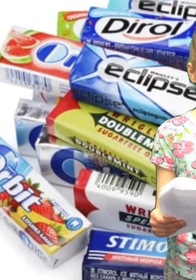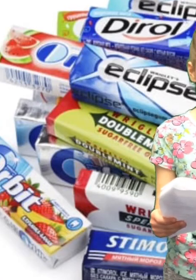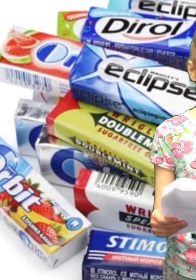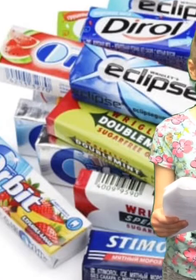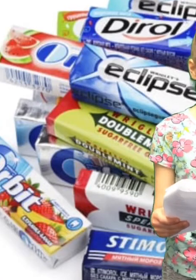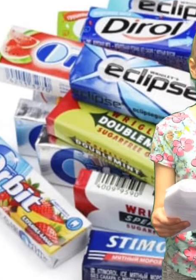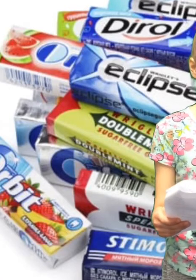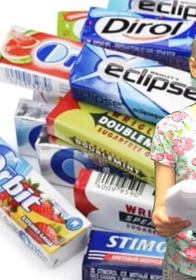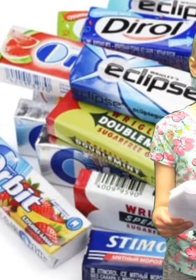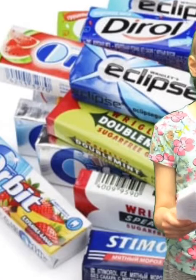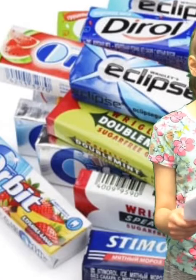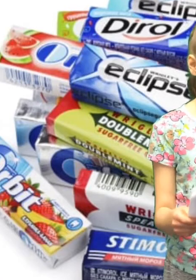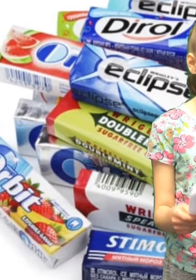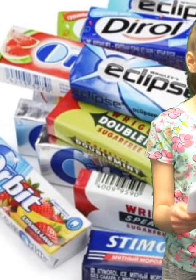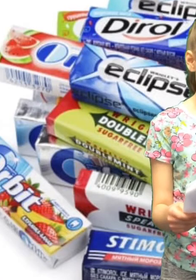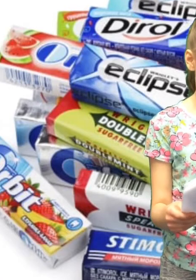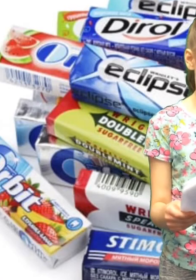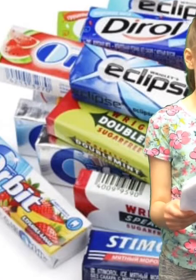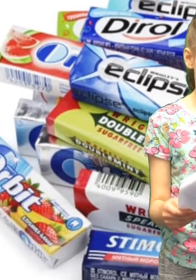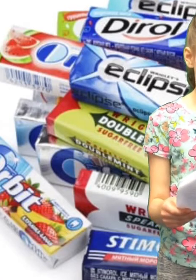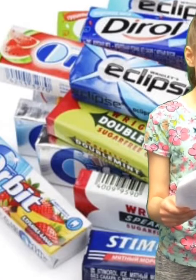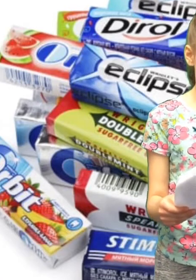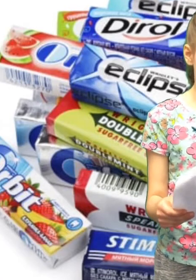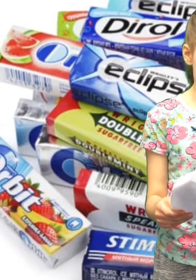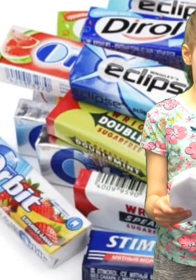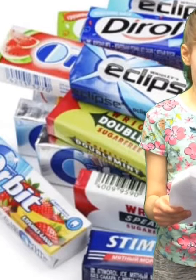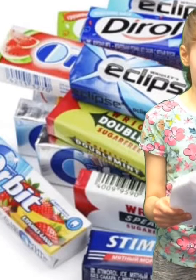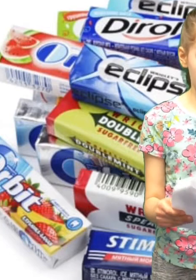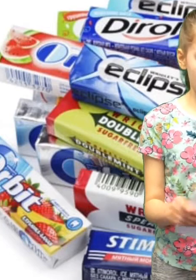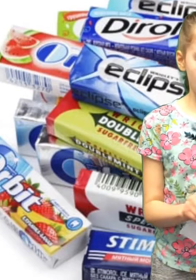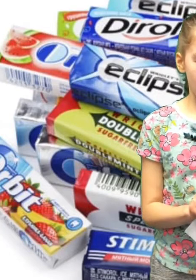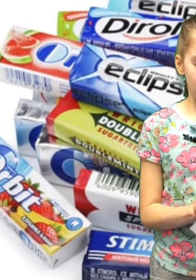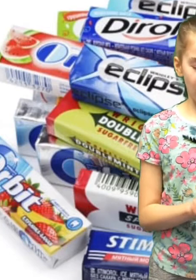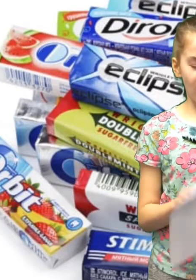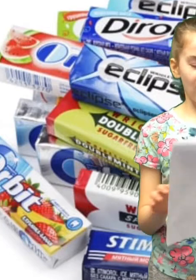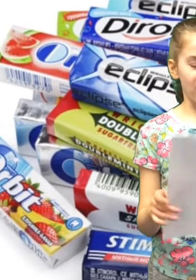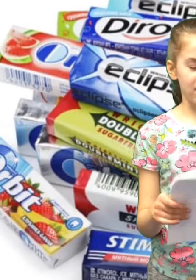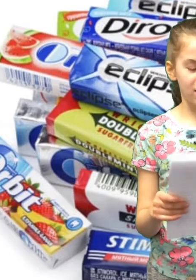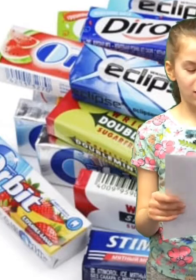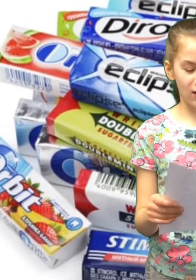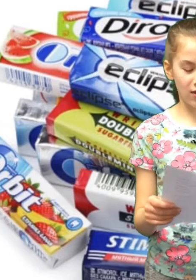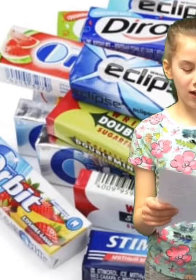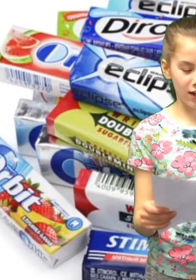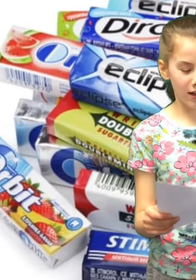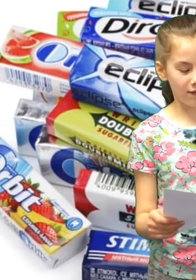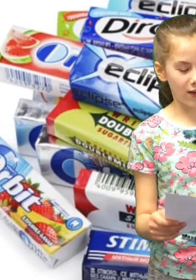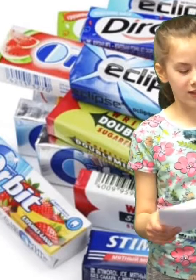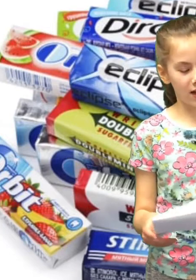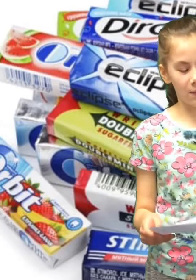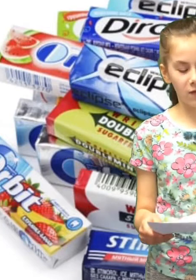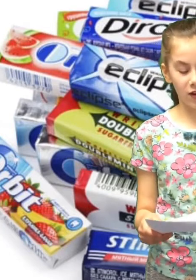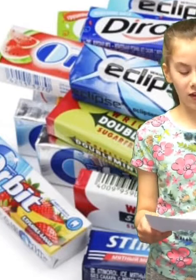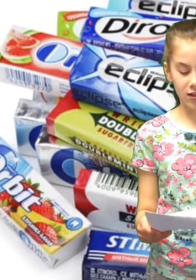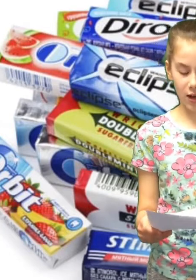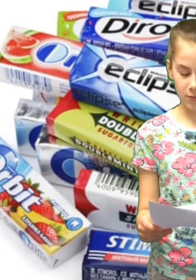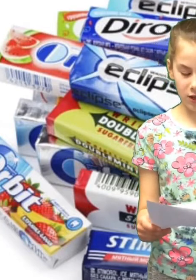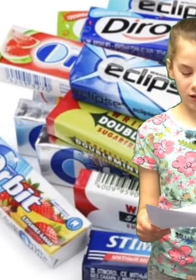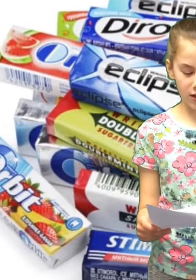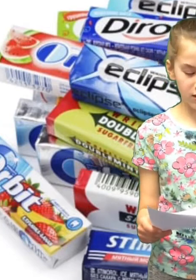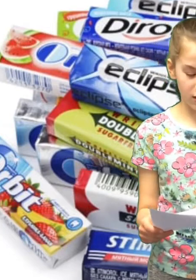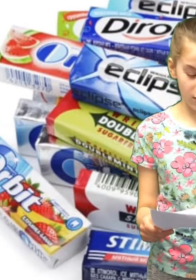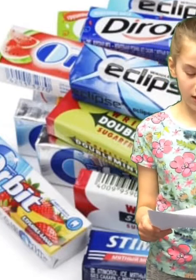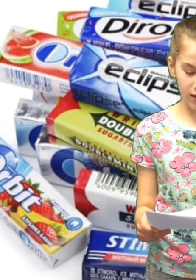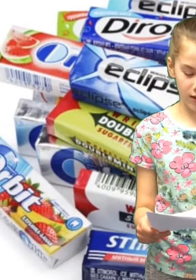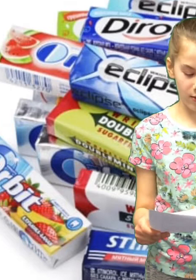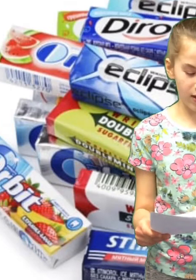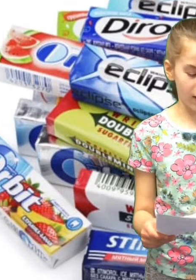trip. I start to drown. I'm stuck to the ground by the gooey, gooey gum. But out I race, there's nothing I can't face. I'm fearless, I'm